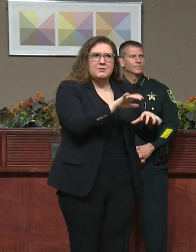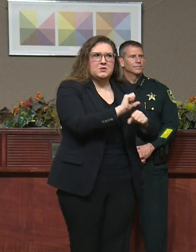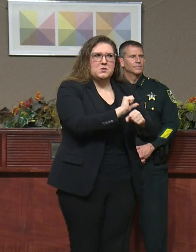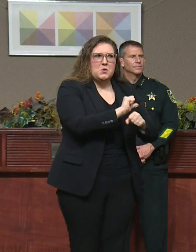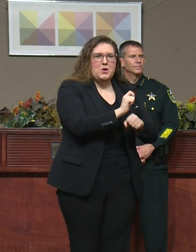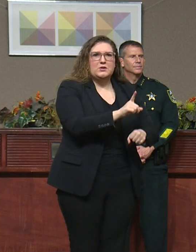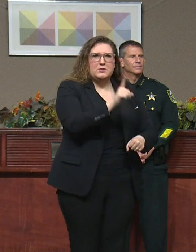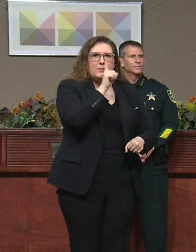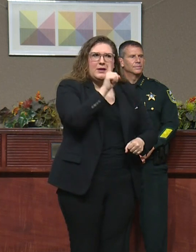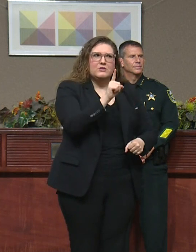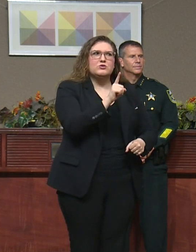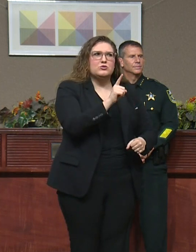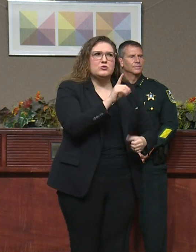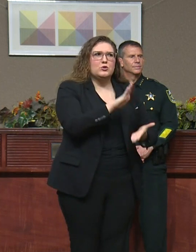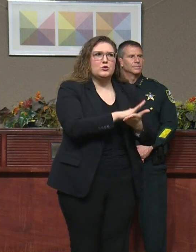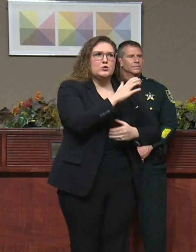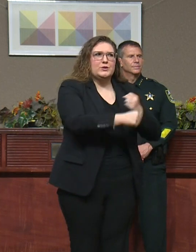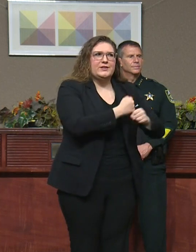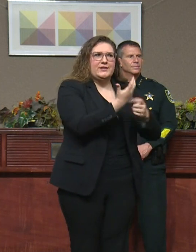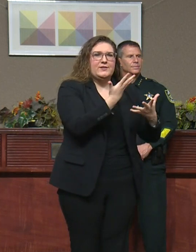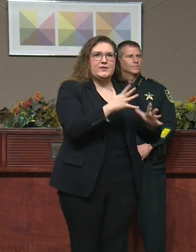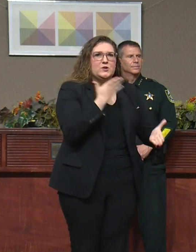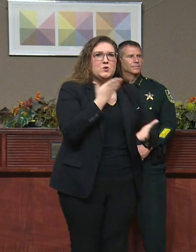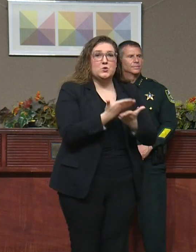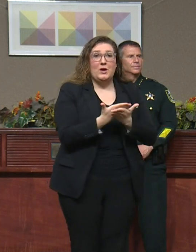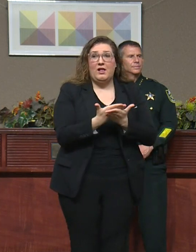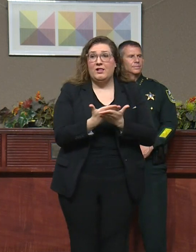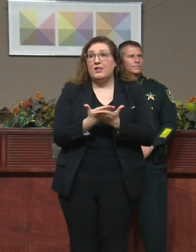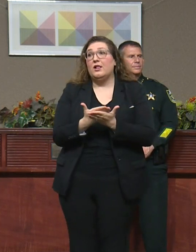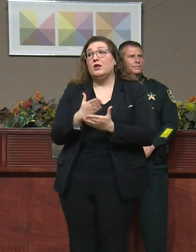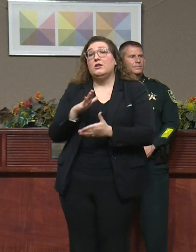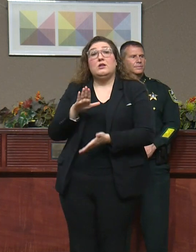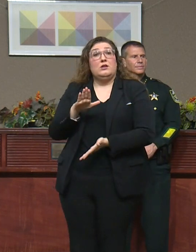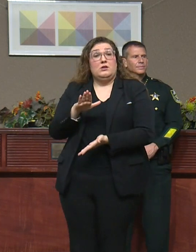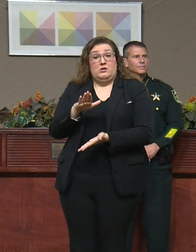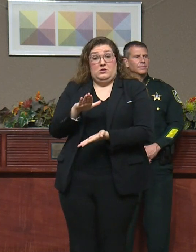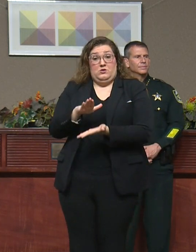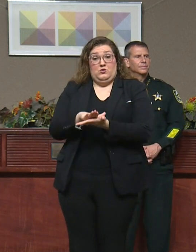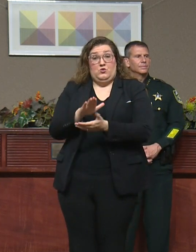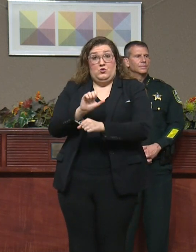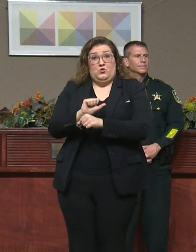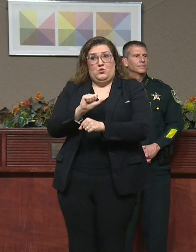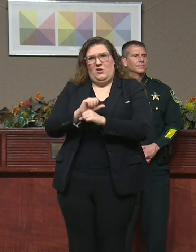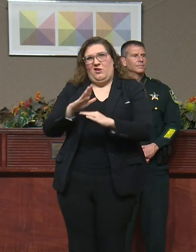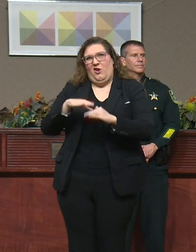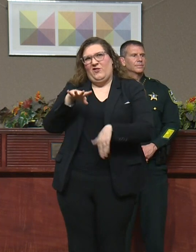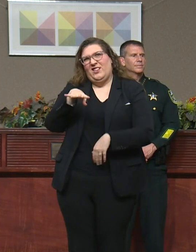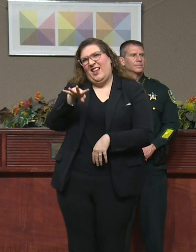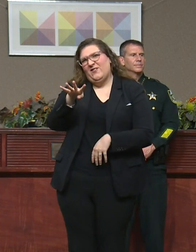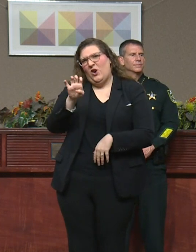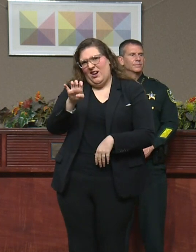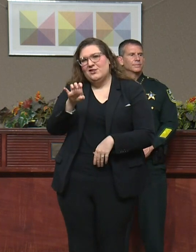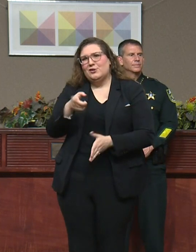work orders in excess of 400 need to be done. Buses need to be serviced for our eventual return to